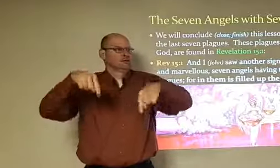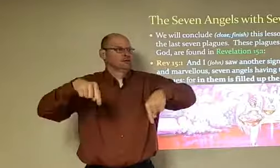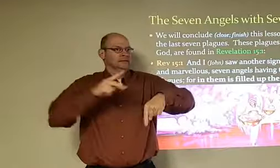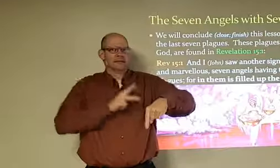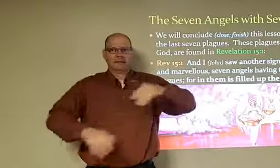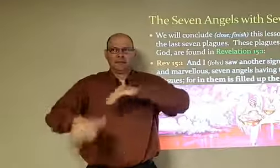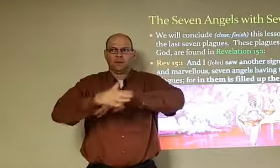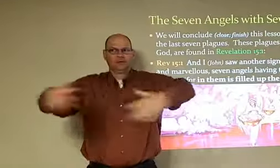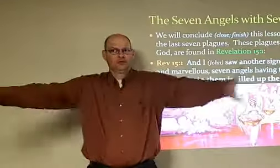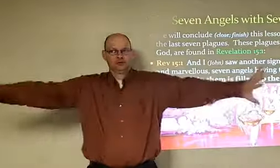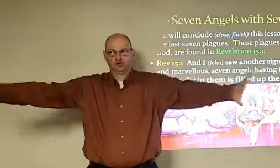final.